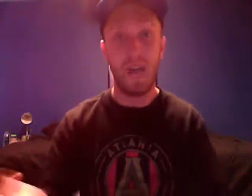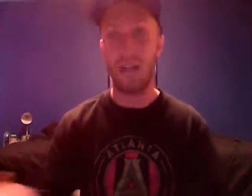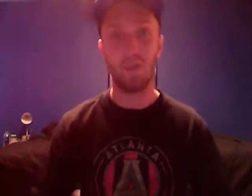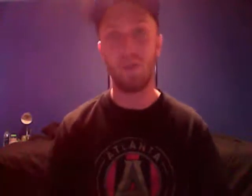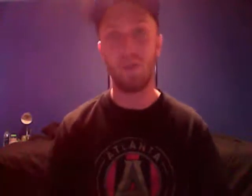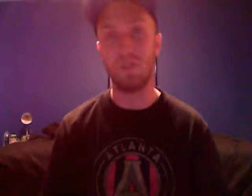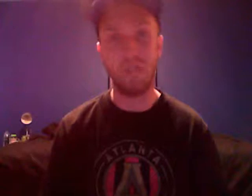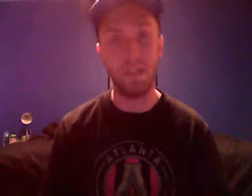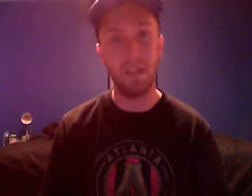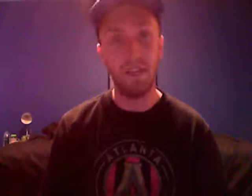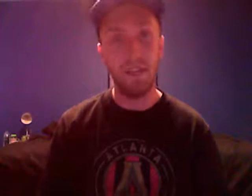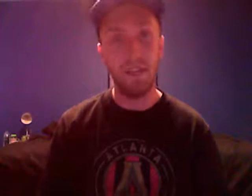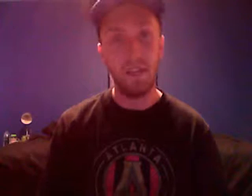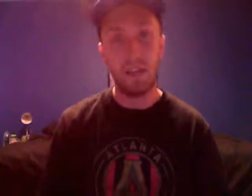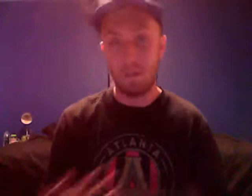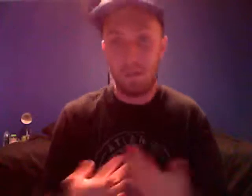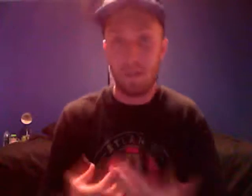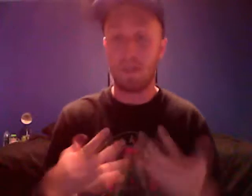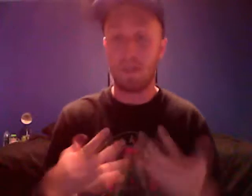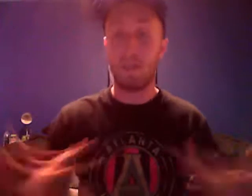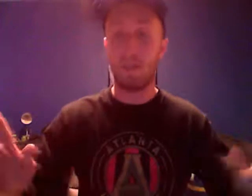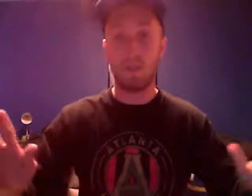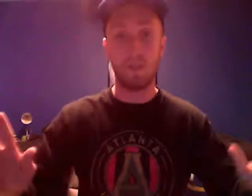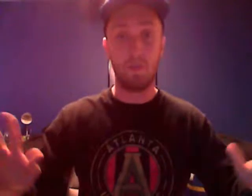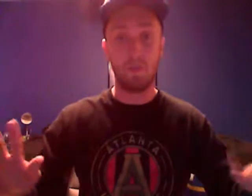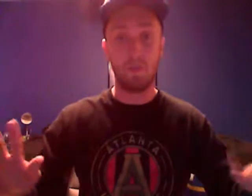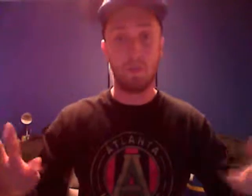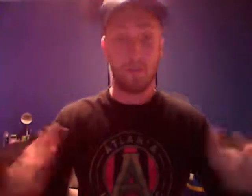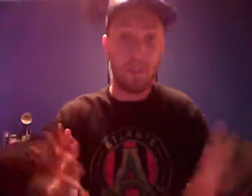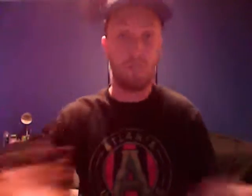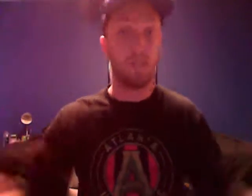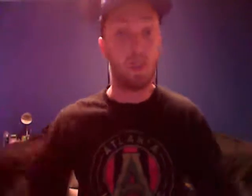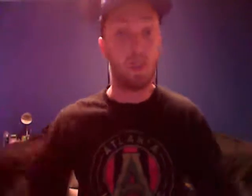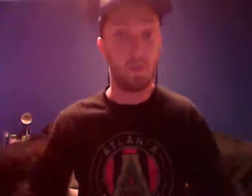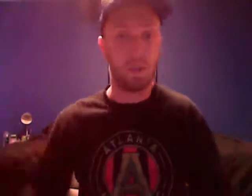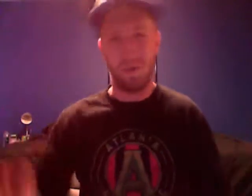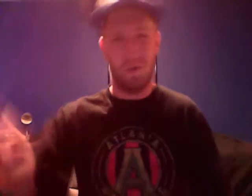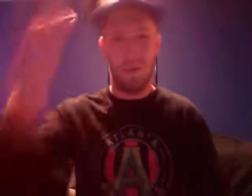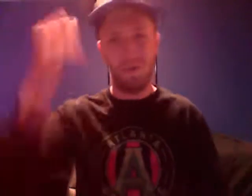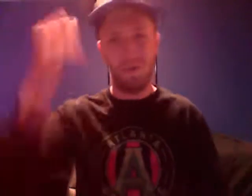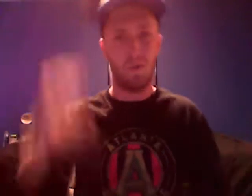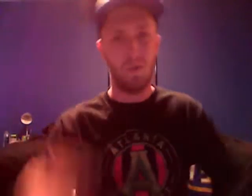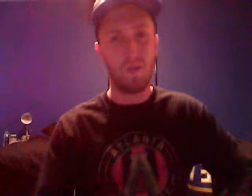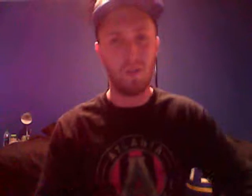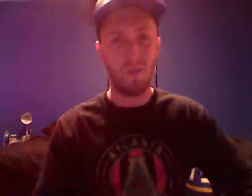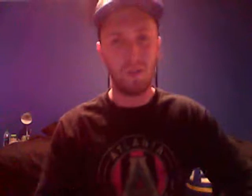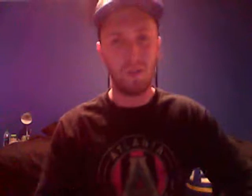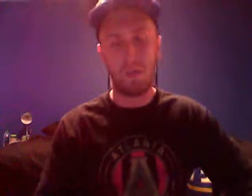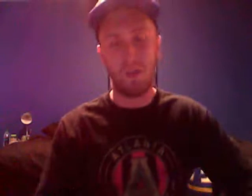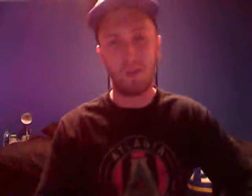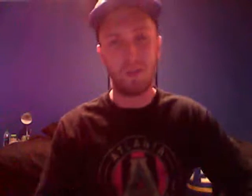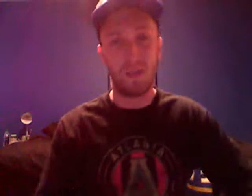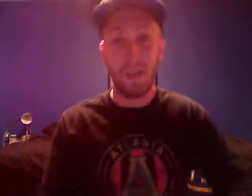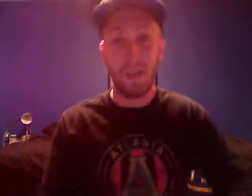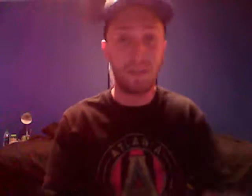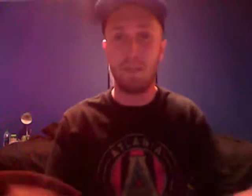I don't understand. And the thing is, I'm not one of those conspiracy theorists. I like to make jokes like, oh, Vancouver obviously paid off the refs today. I like to make